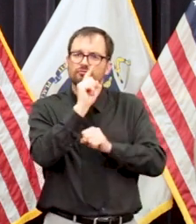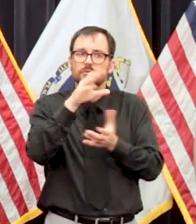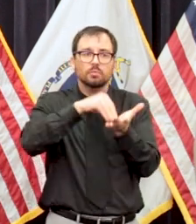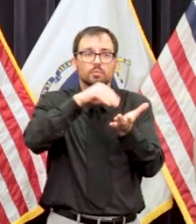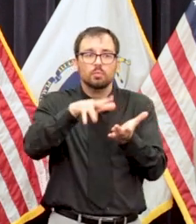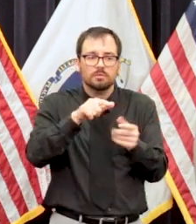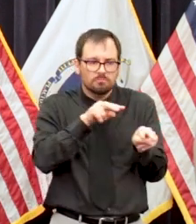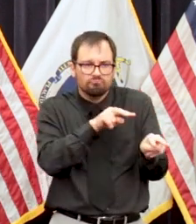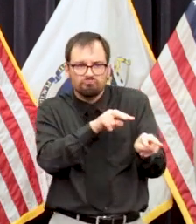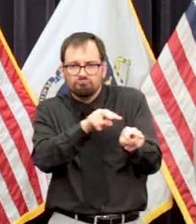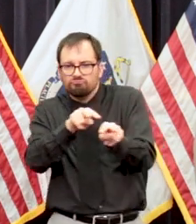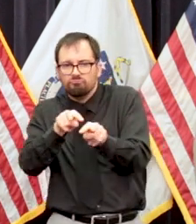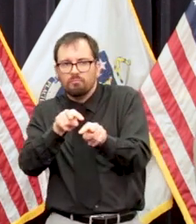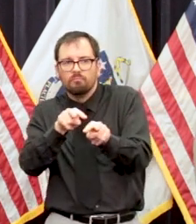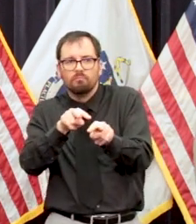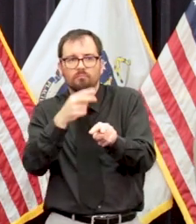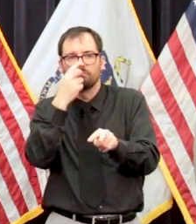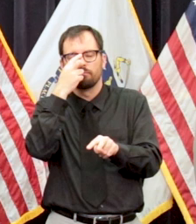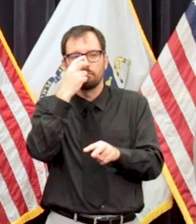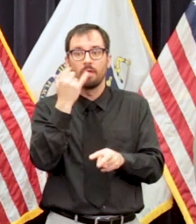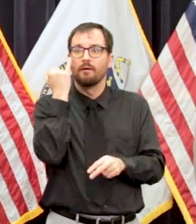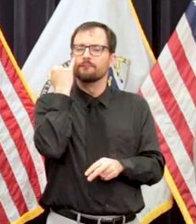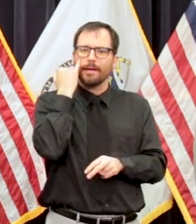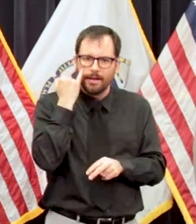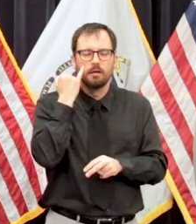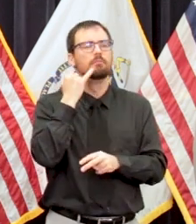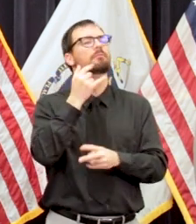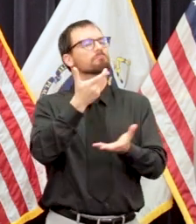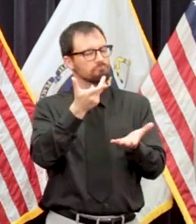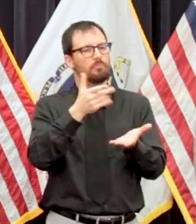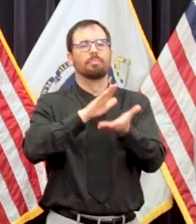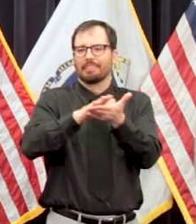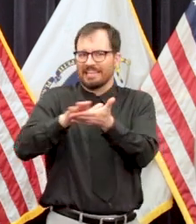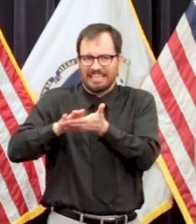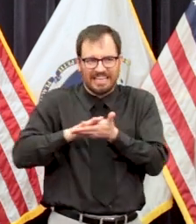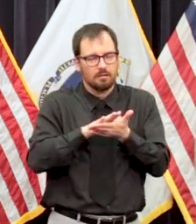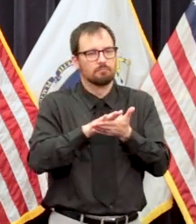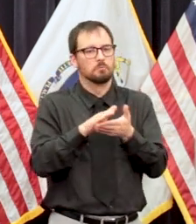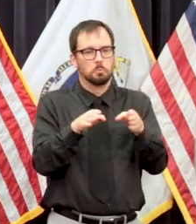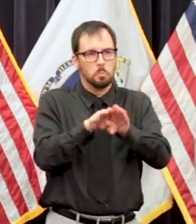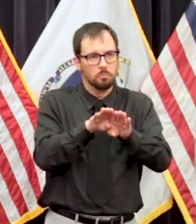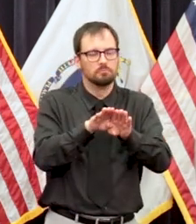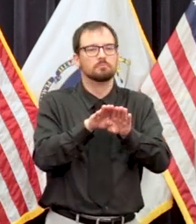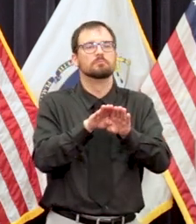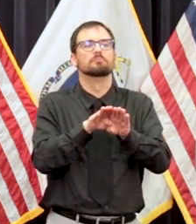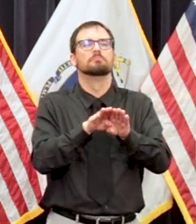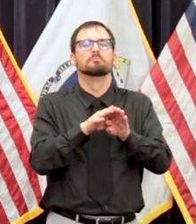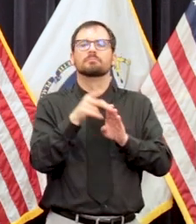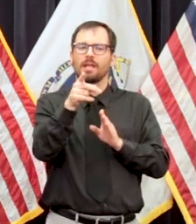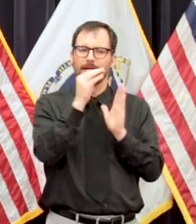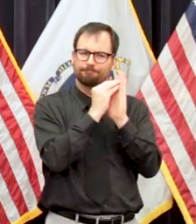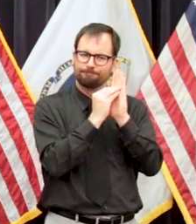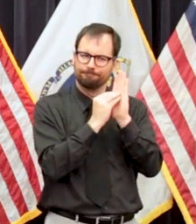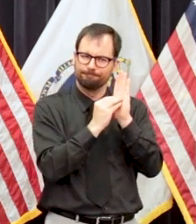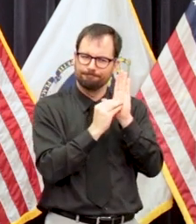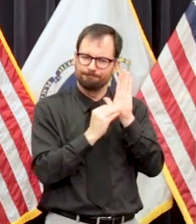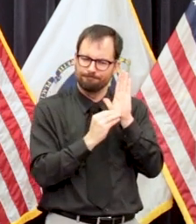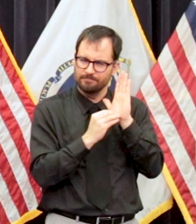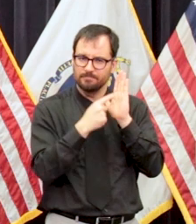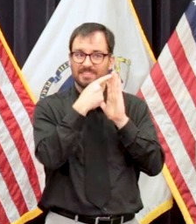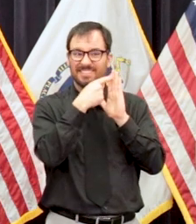and reopen. For more detailed information, please see the specific guidance which has been posted on the